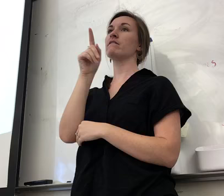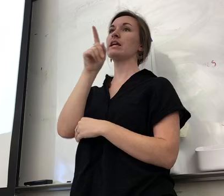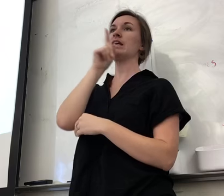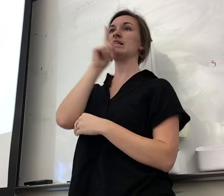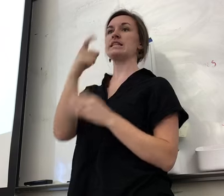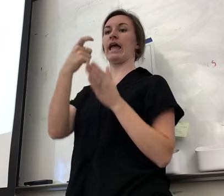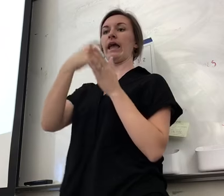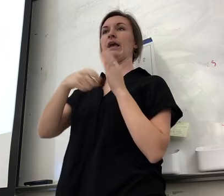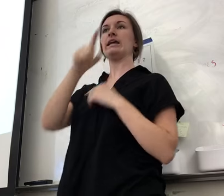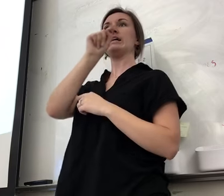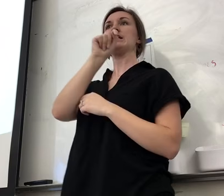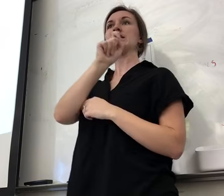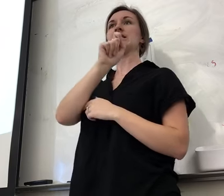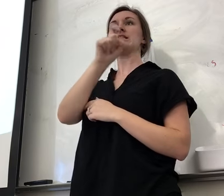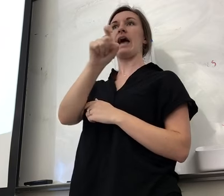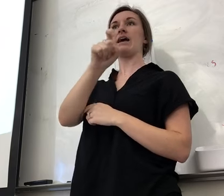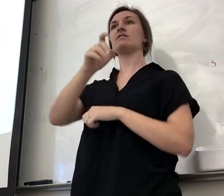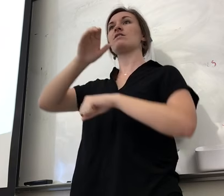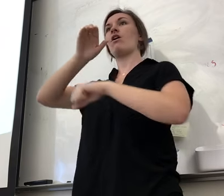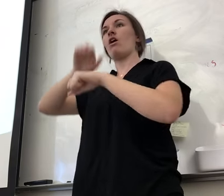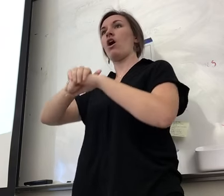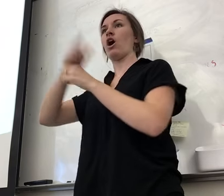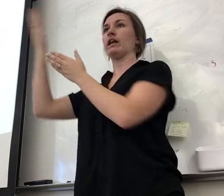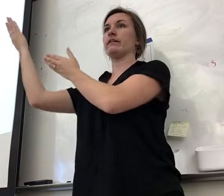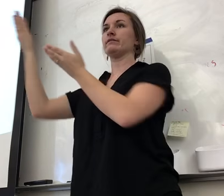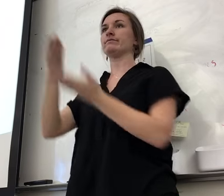on imported goods,